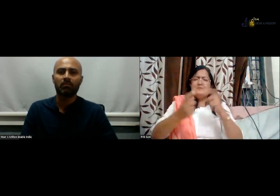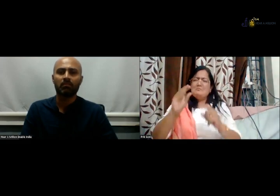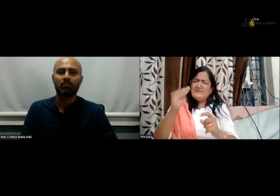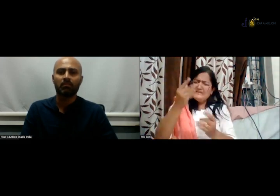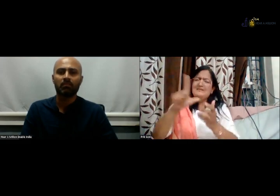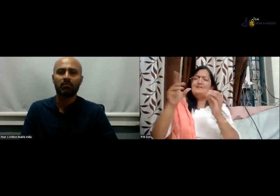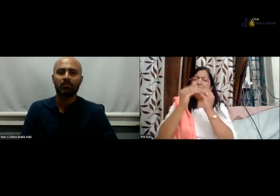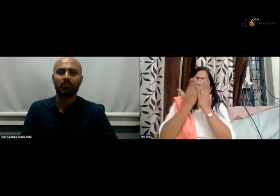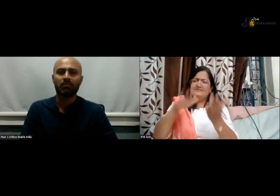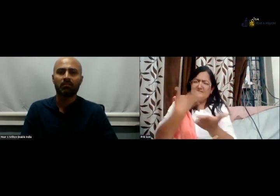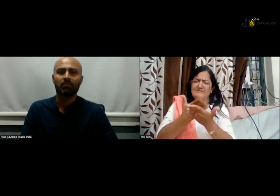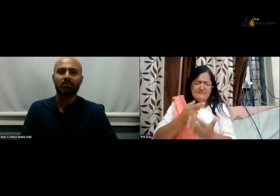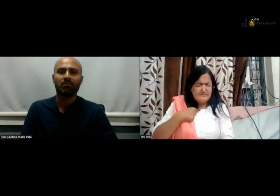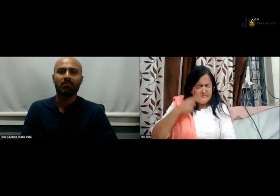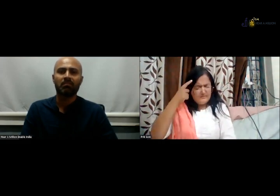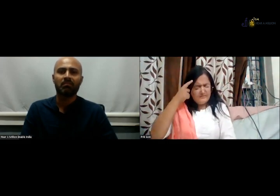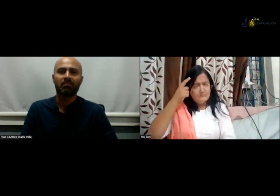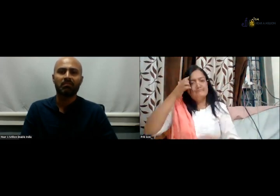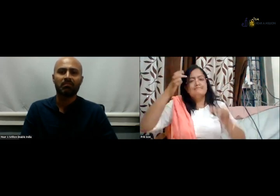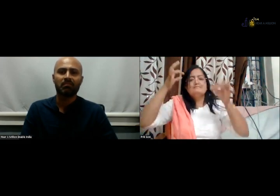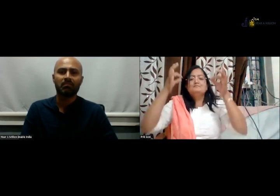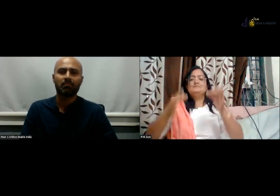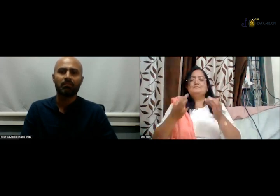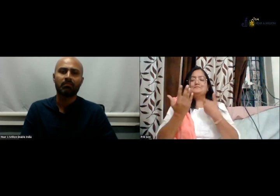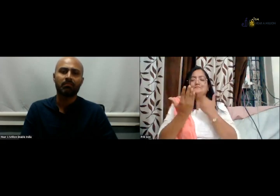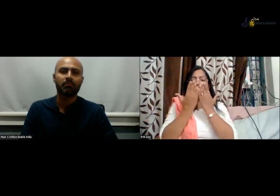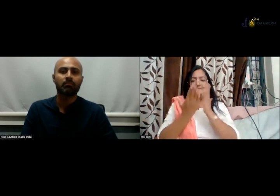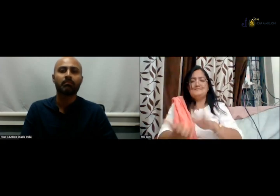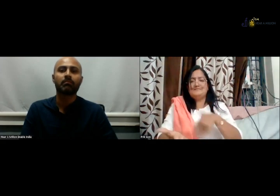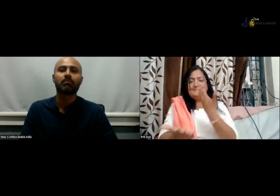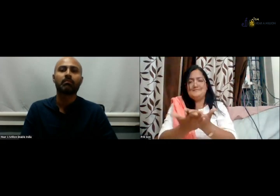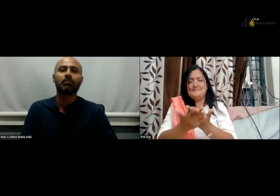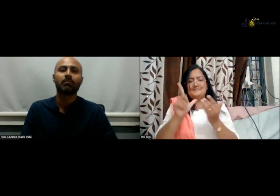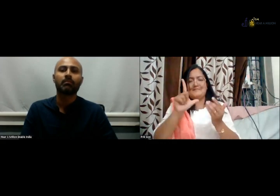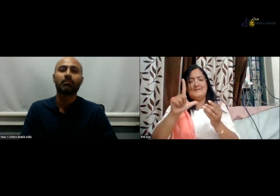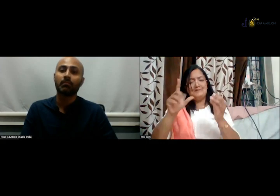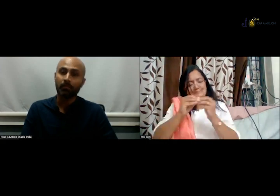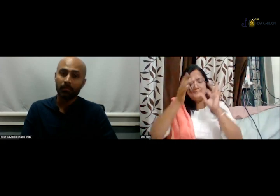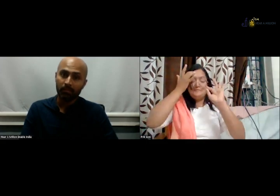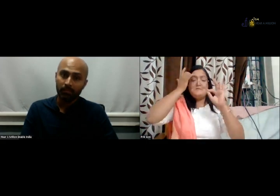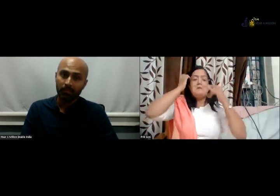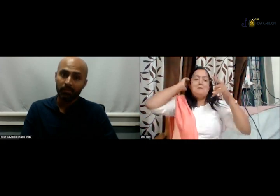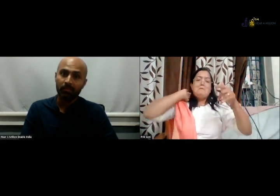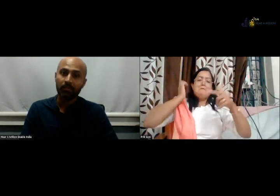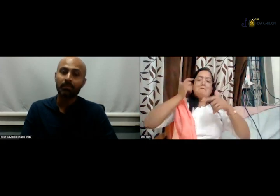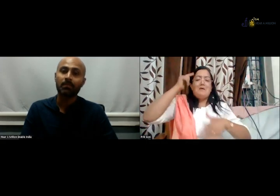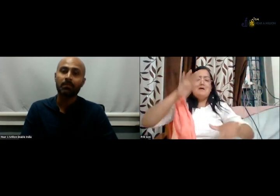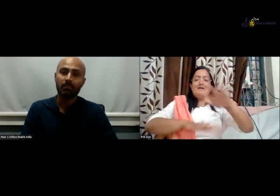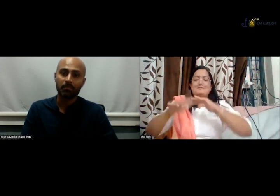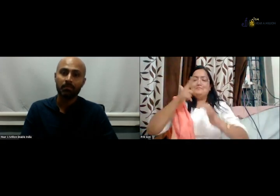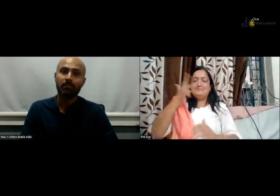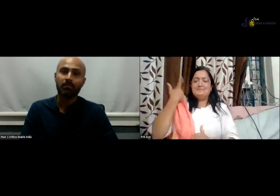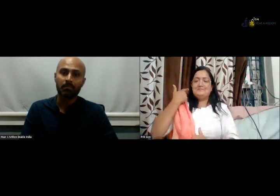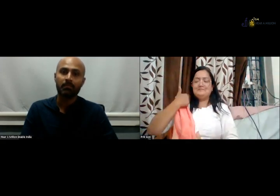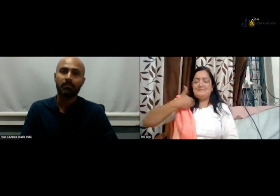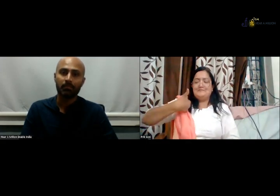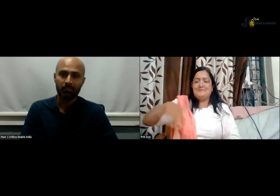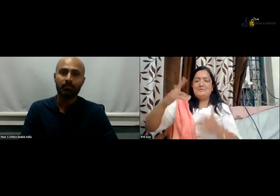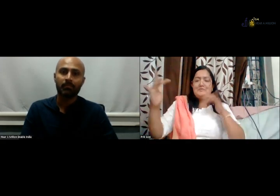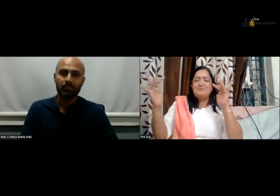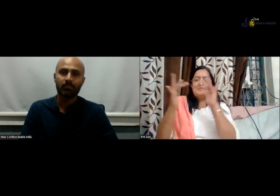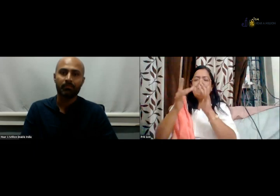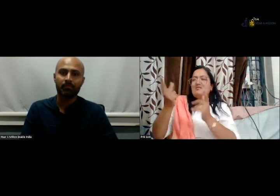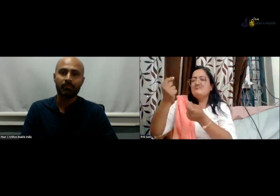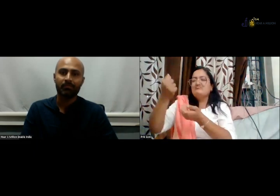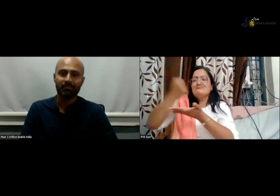it. So likewise, there are people who are telling me that, yeah, you can study LLB. So I applied for LLB, and